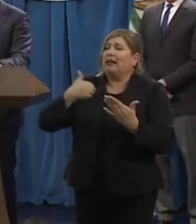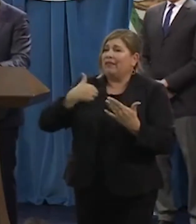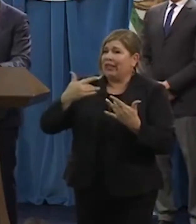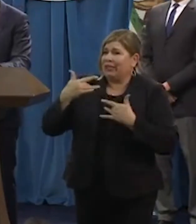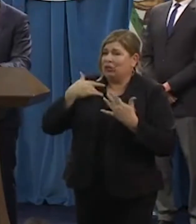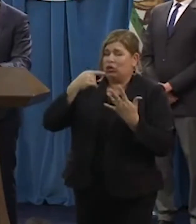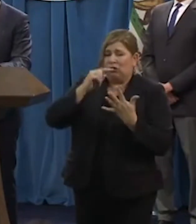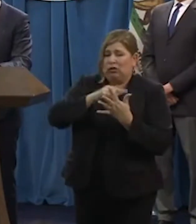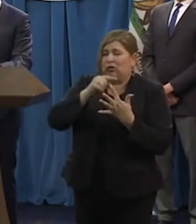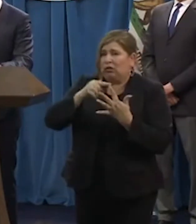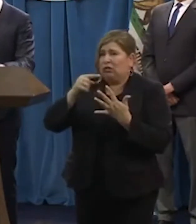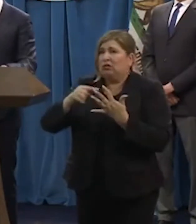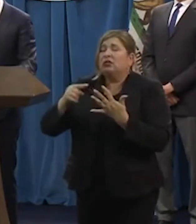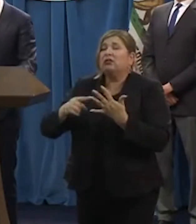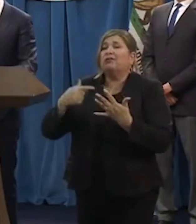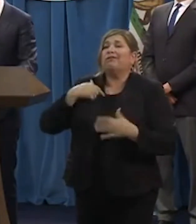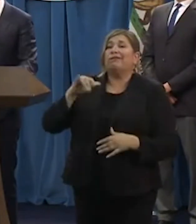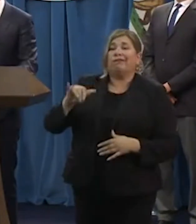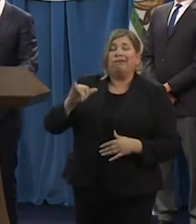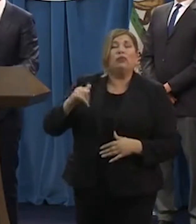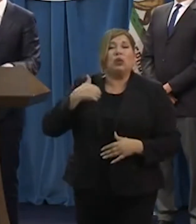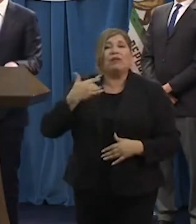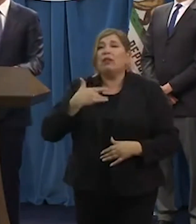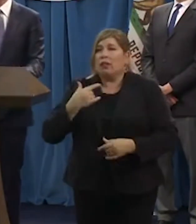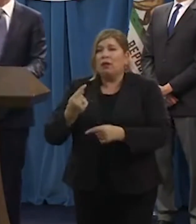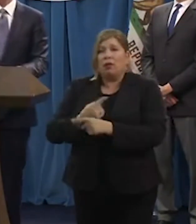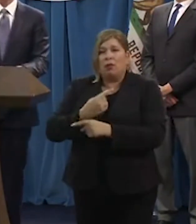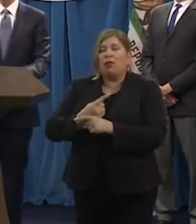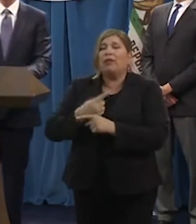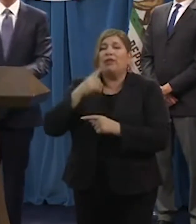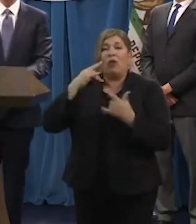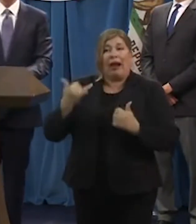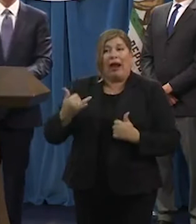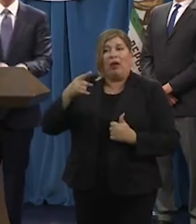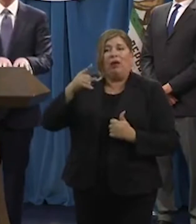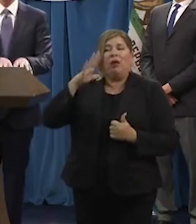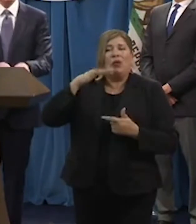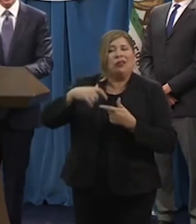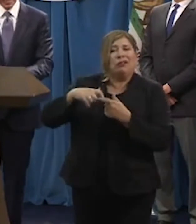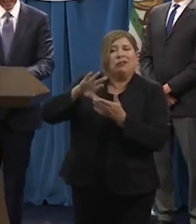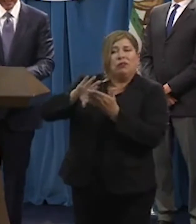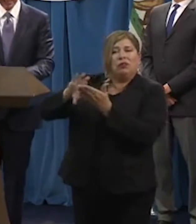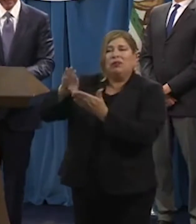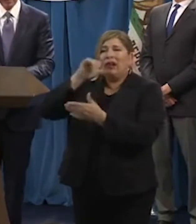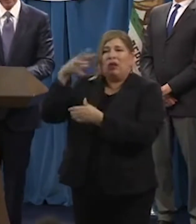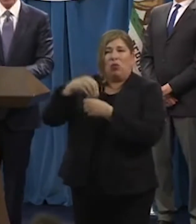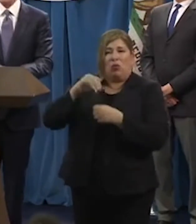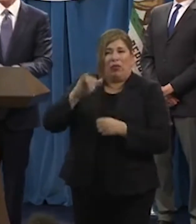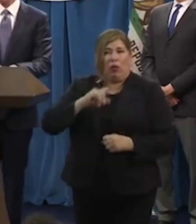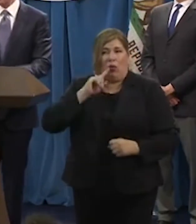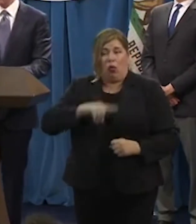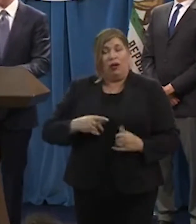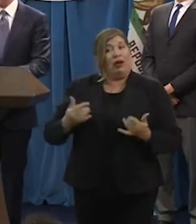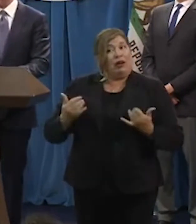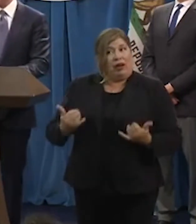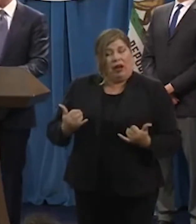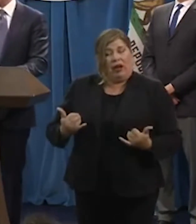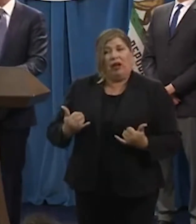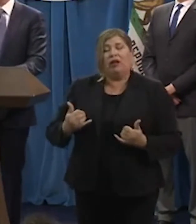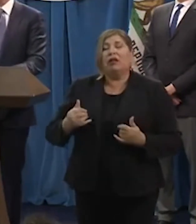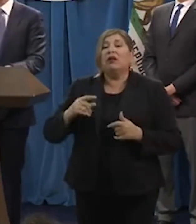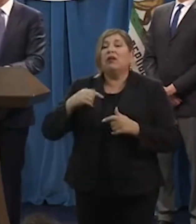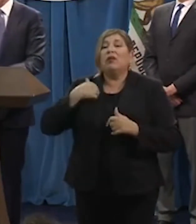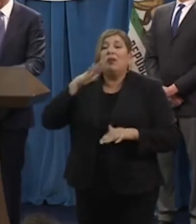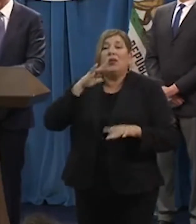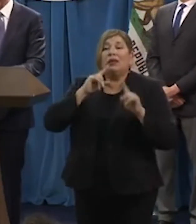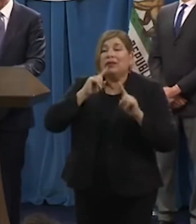questions in the short run that we felt it appropriate to exclude them from this general order today and advance those